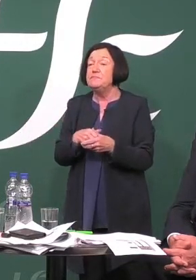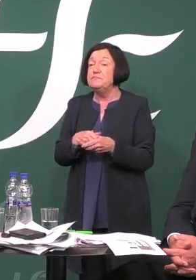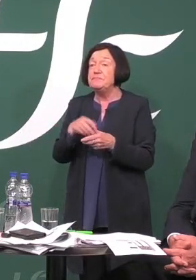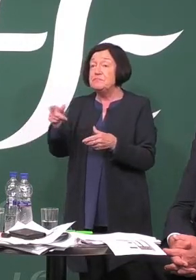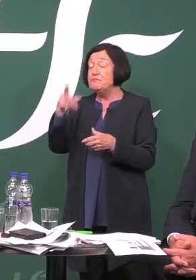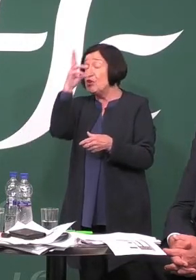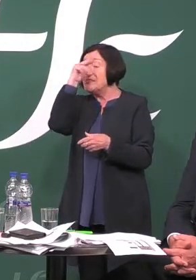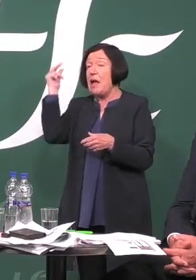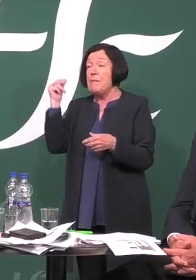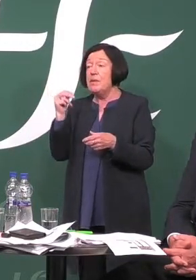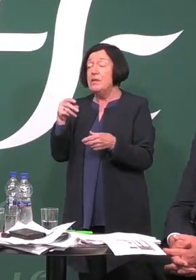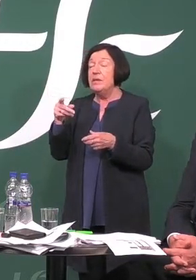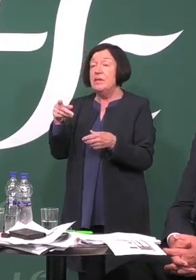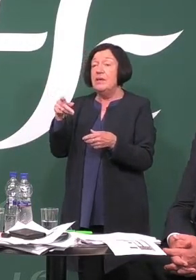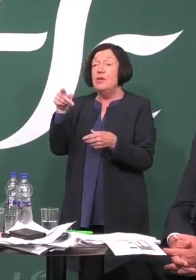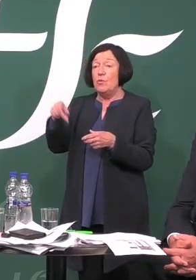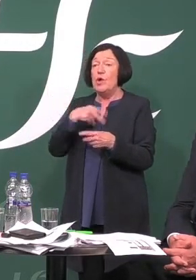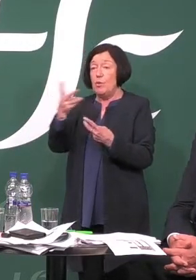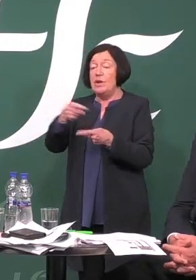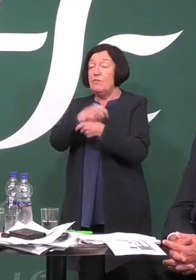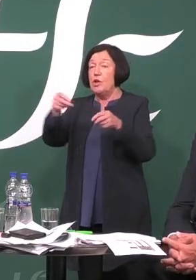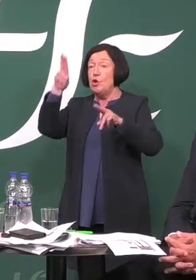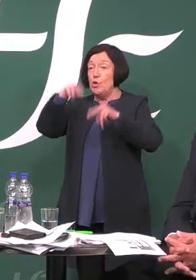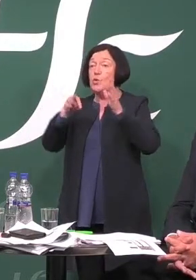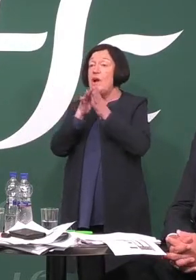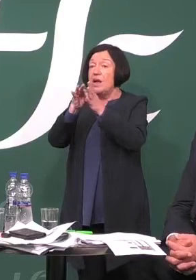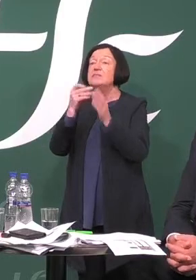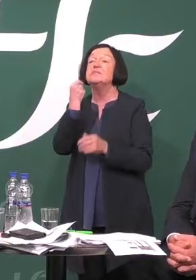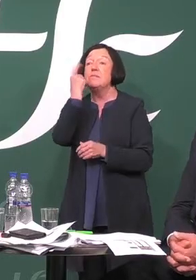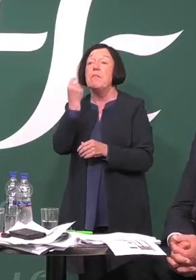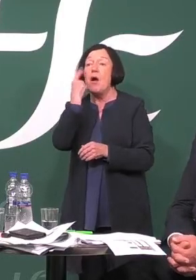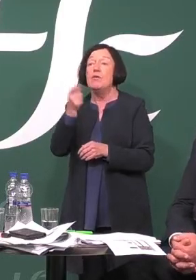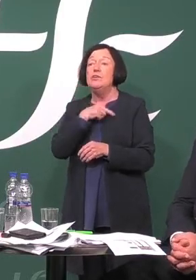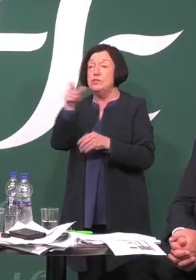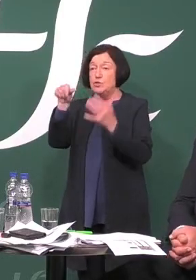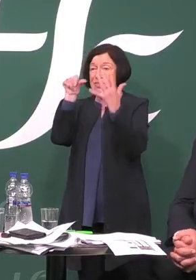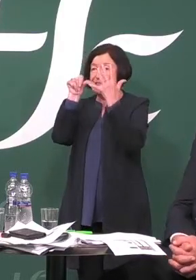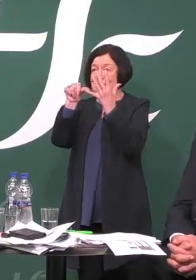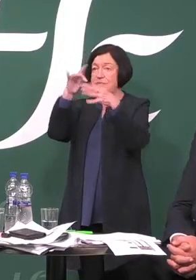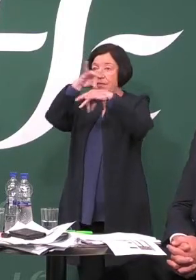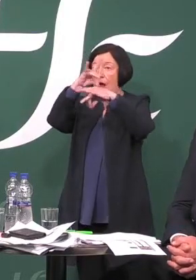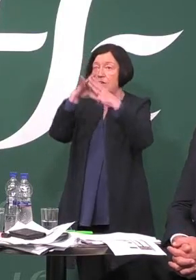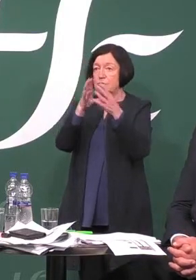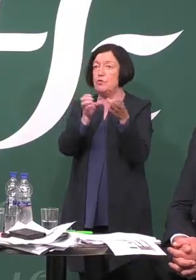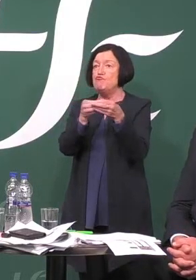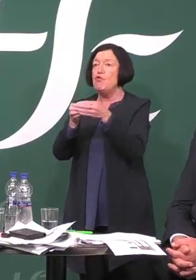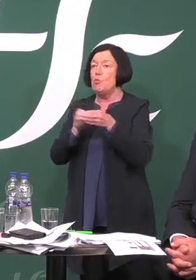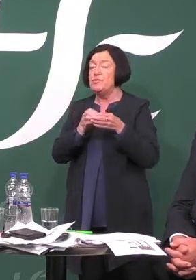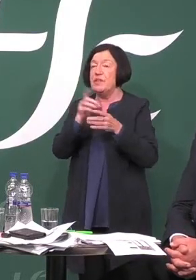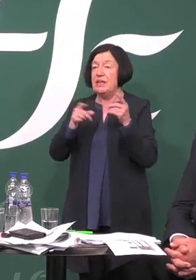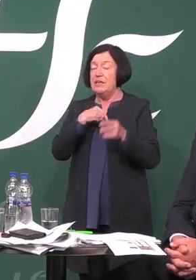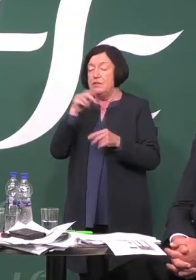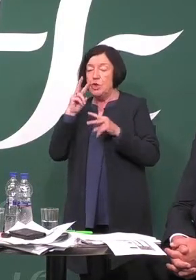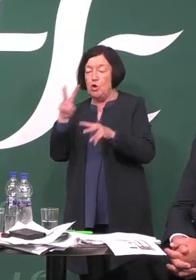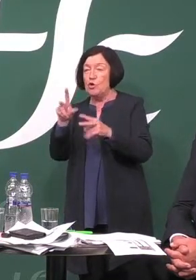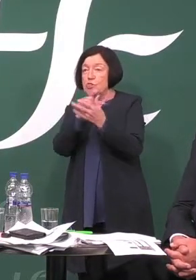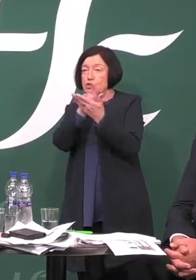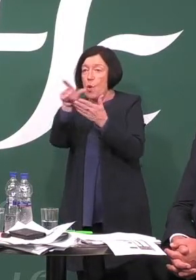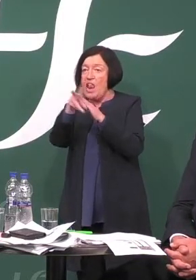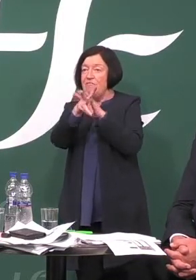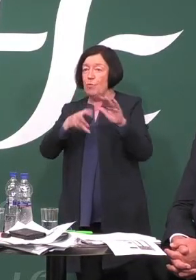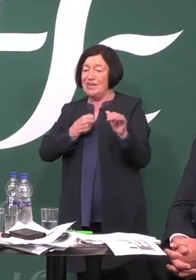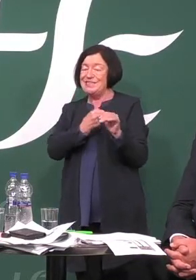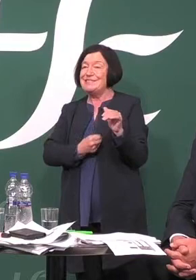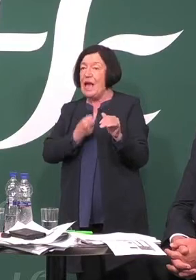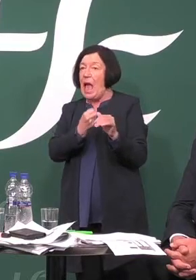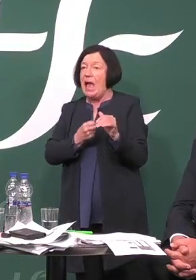So say, for example... issuing renewed guidance tomorrow to the 6 relevant hospital groups, as I said, to look at the 12-week scan